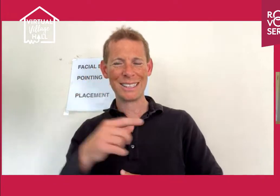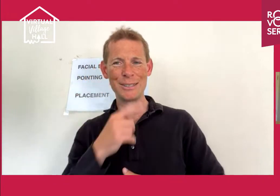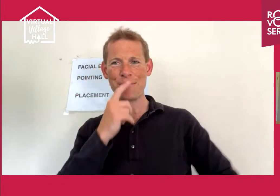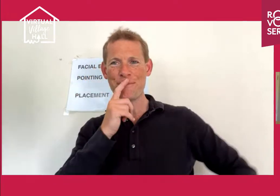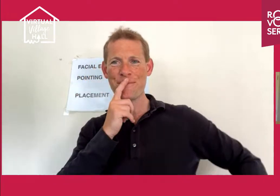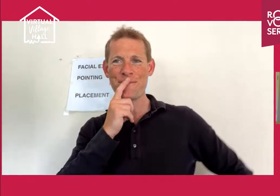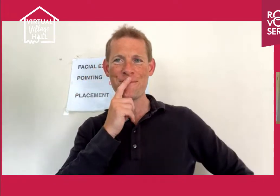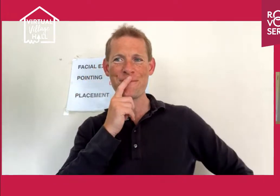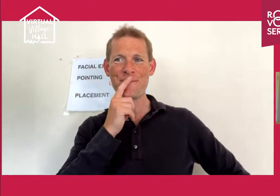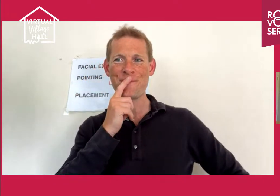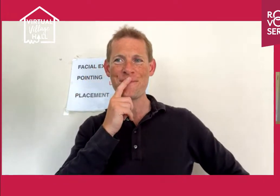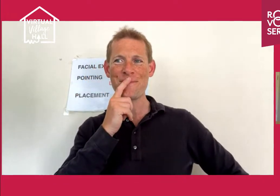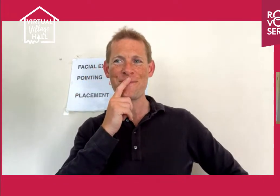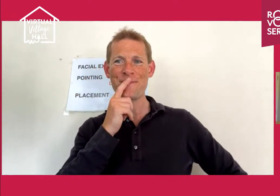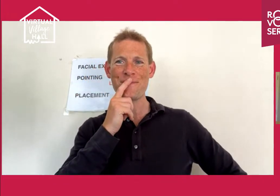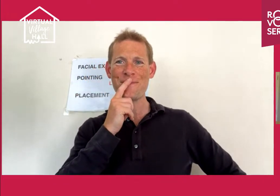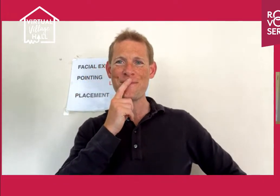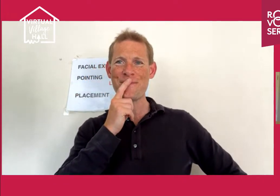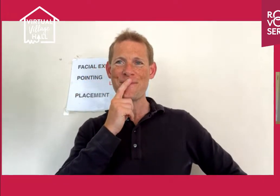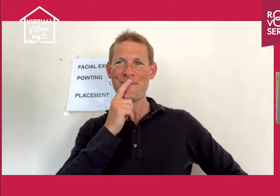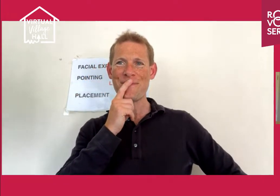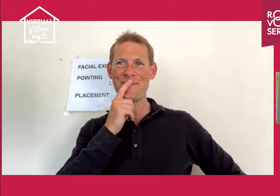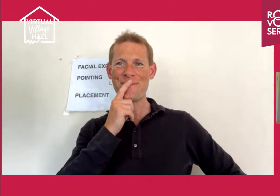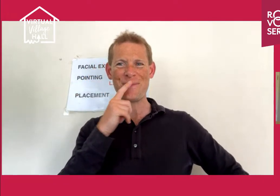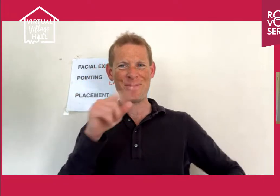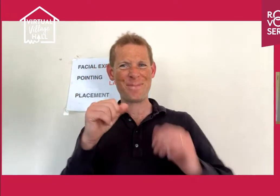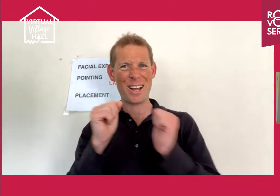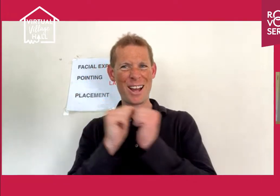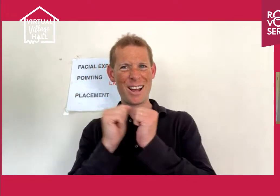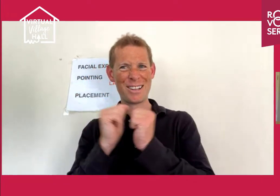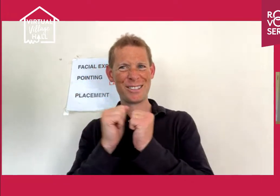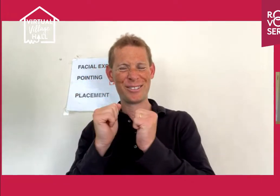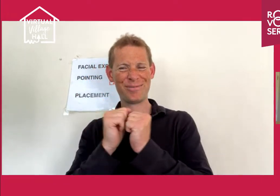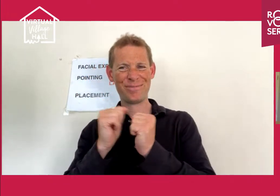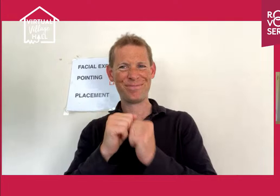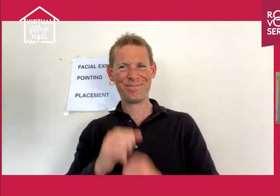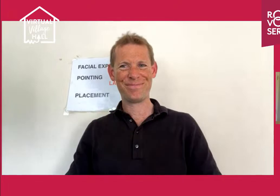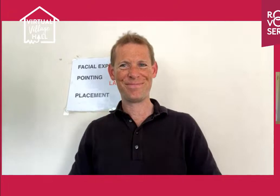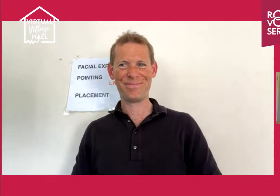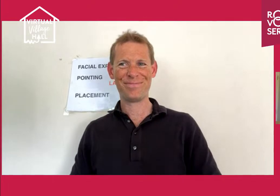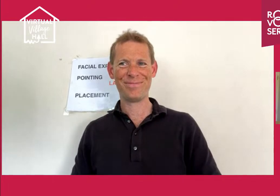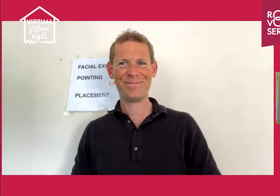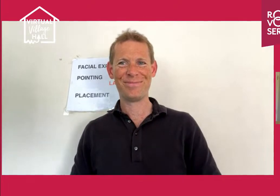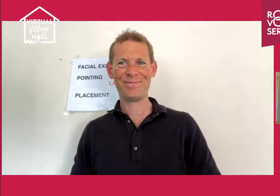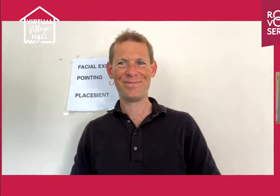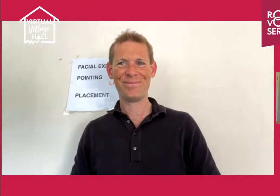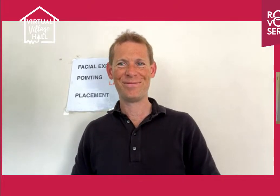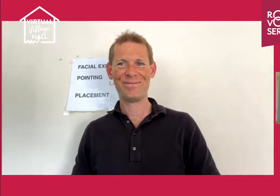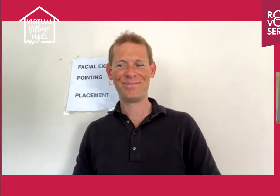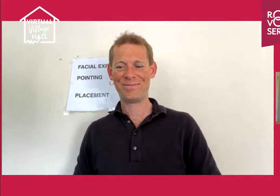What do you think? Can anyone have a guess at it? Type it in the chat box if you think you know it. I know that was quite a long one and quite difficult.